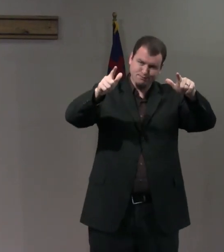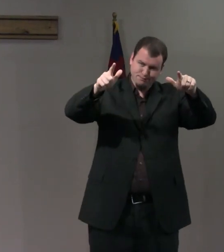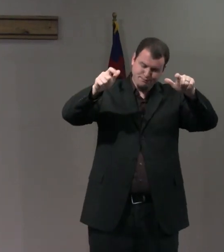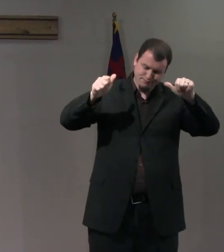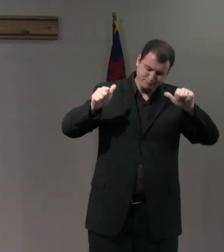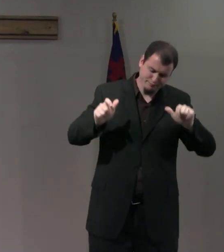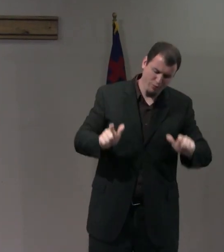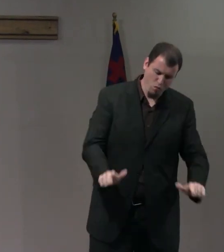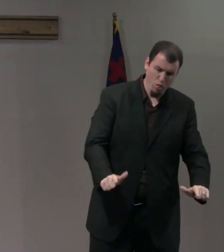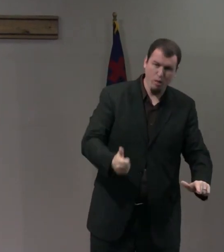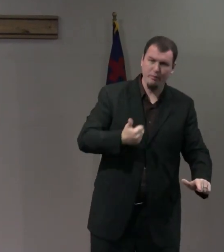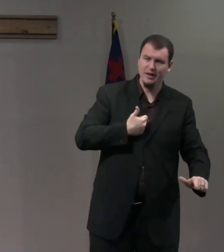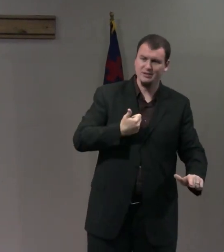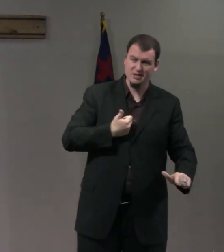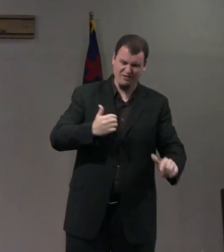to honor you, instead